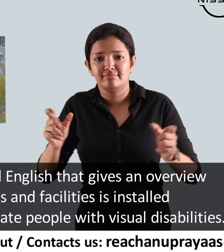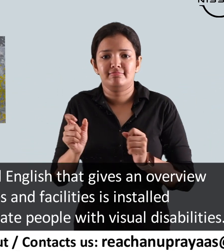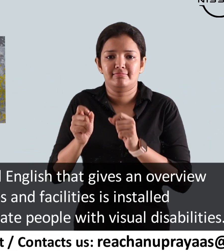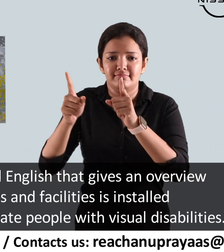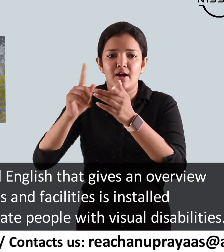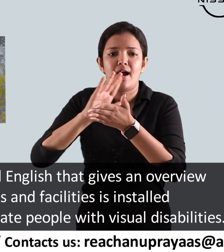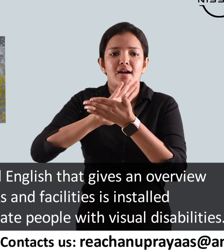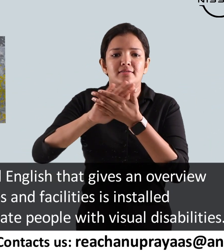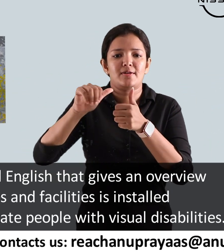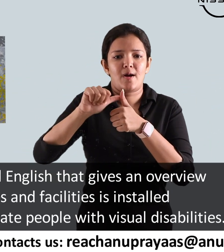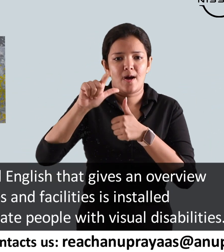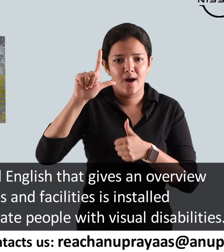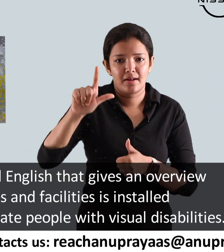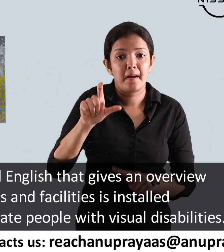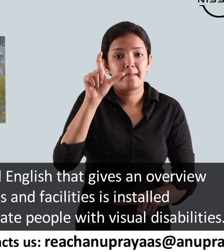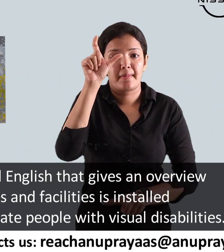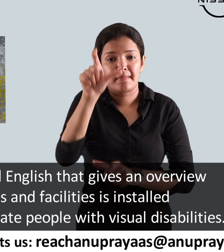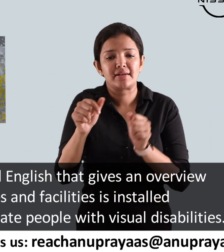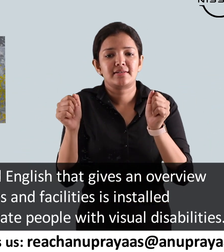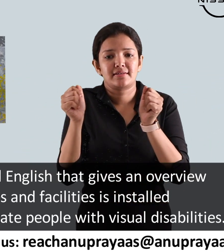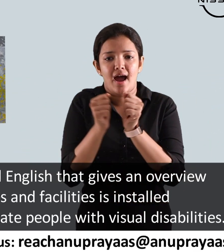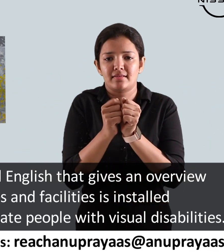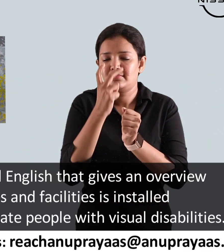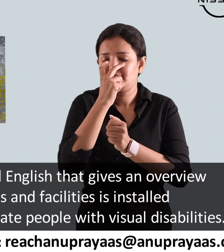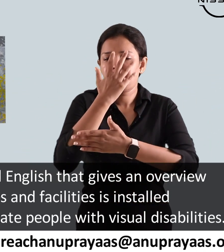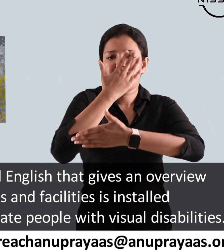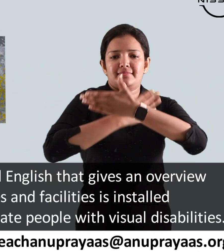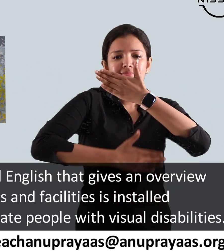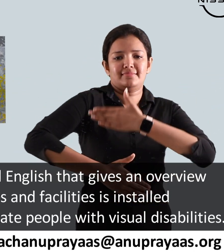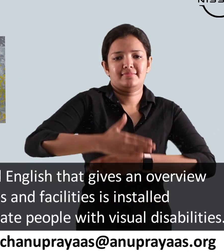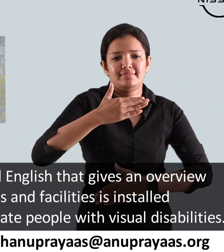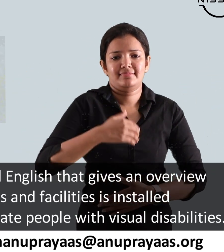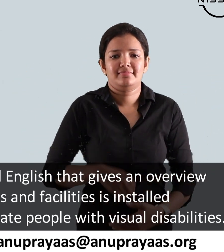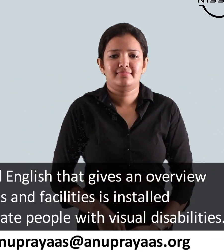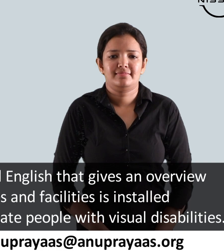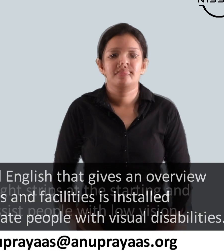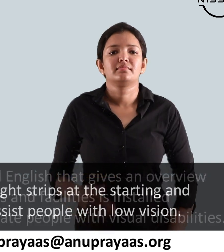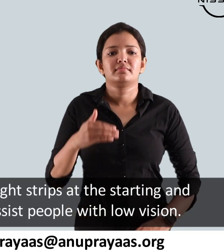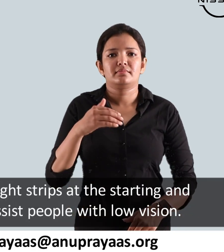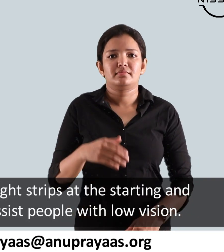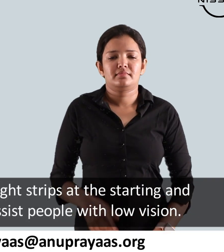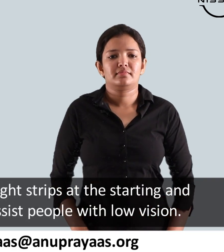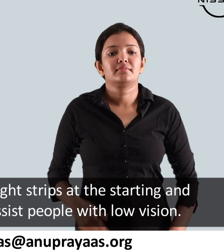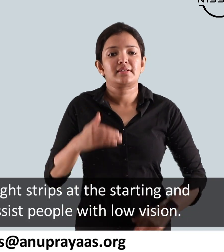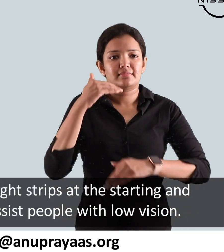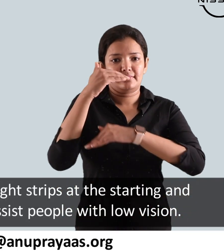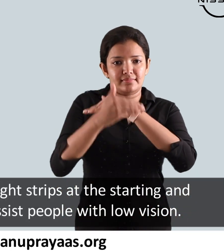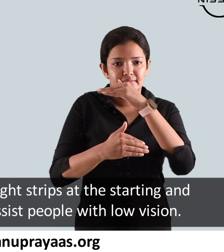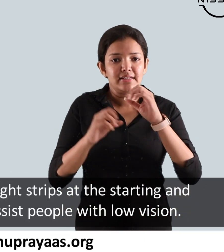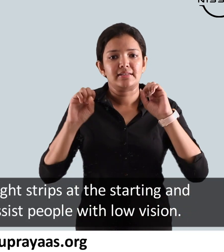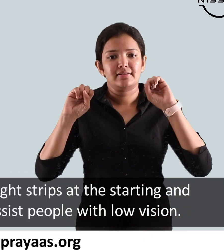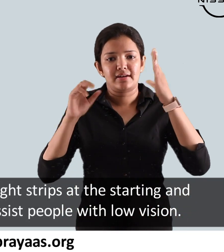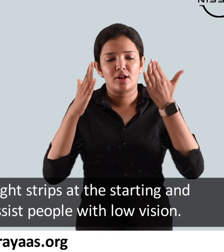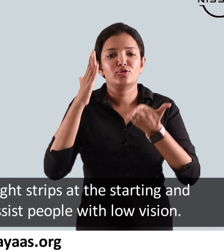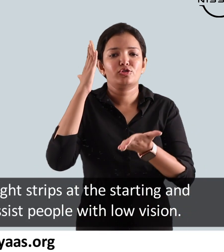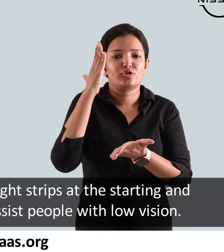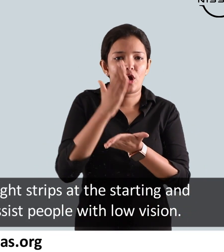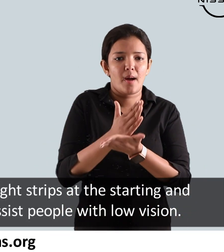the main entry hall to facilitate people with visual disabilities. The stairs have reflective light